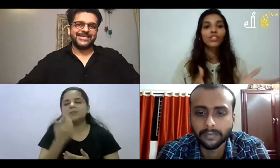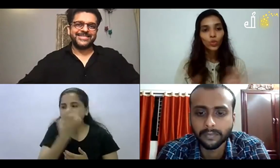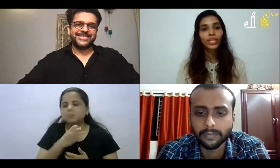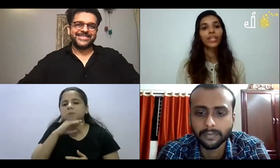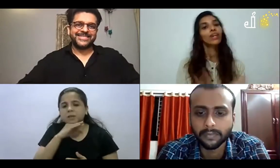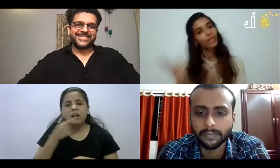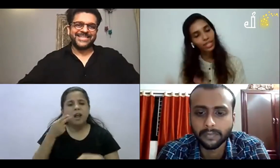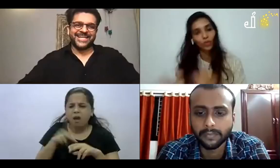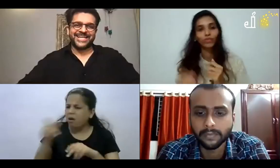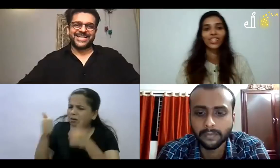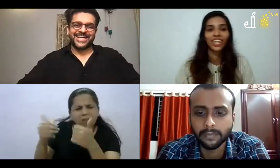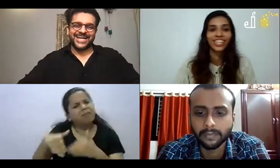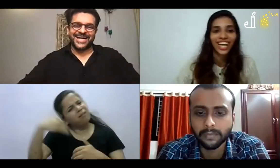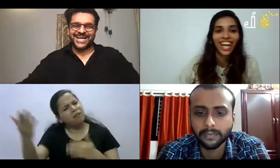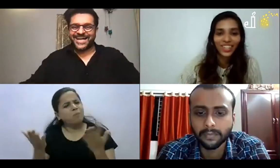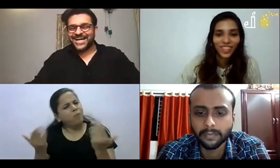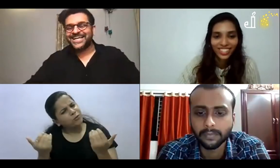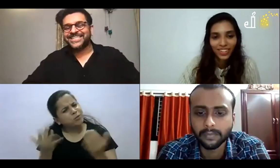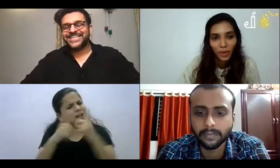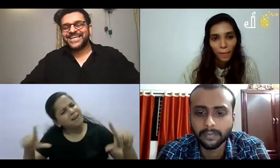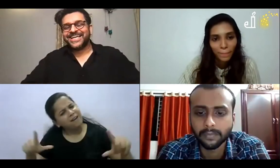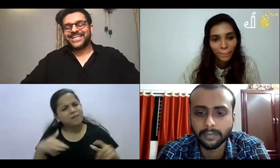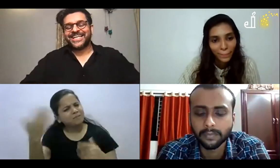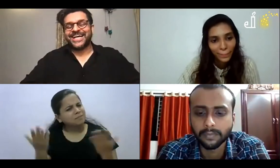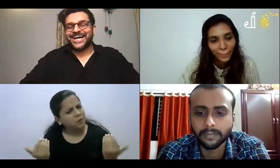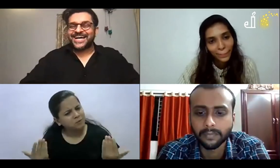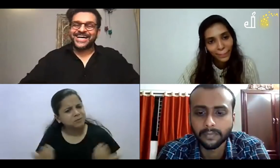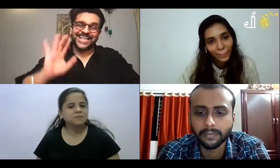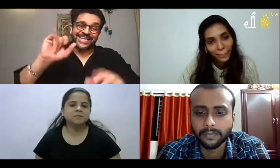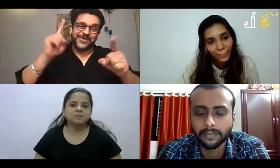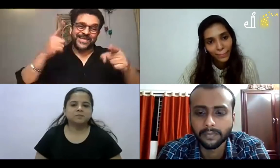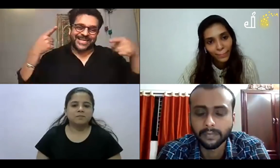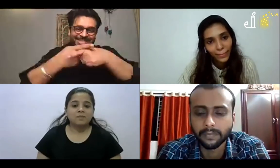if it's not working out, we can go for sign language.